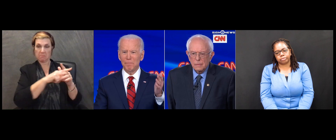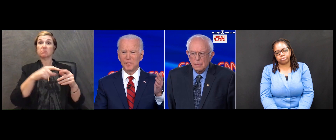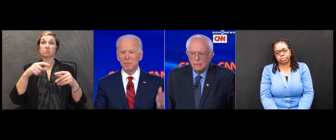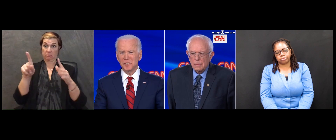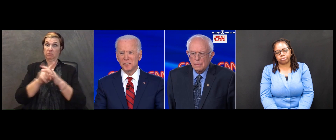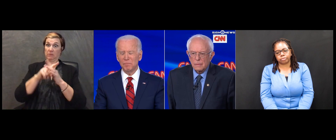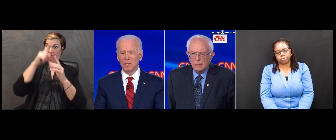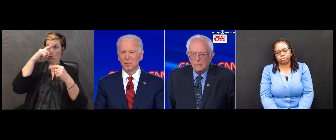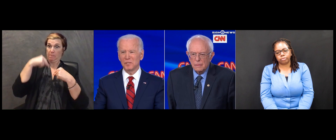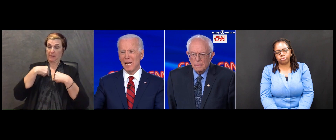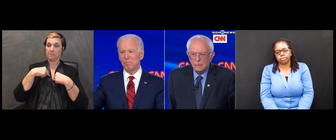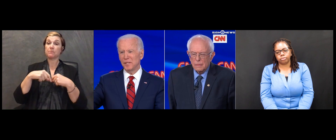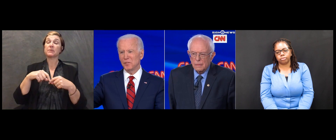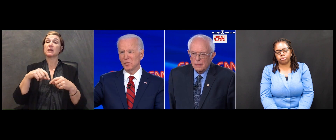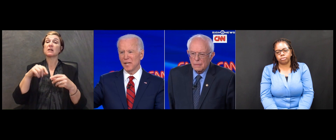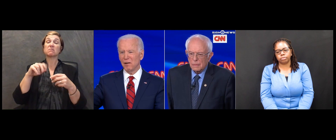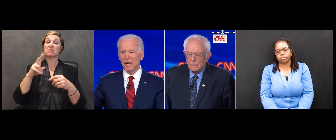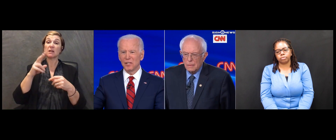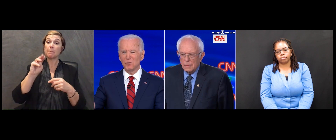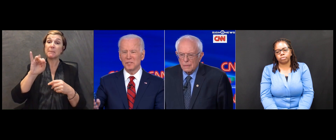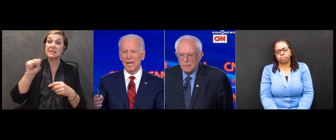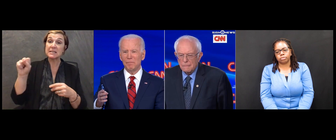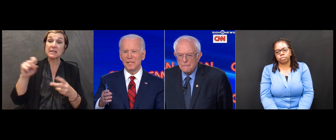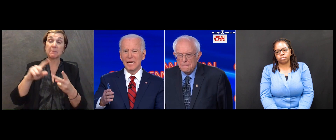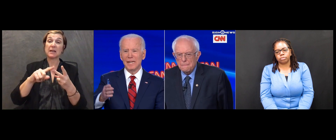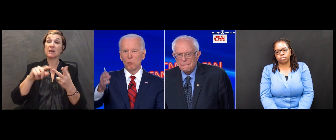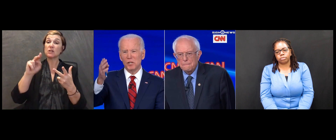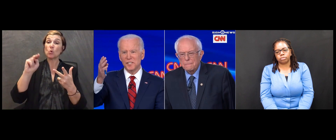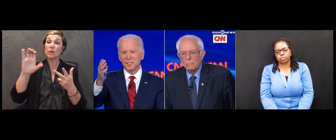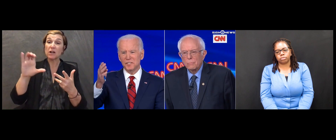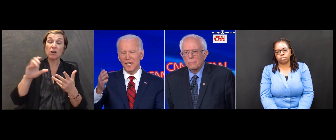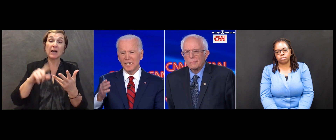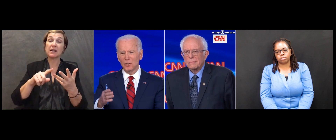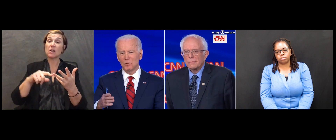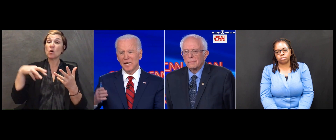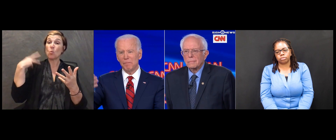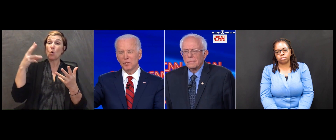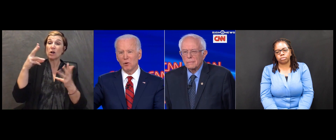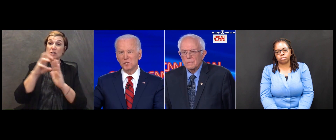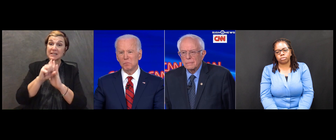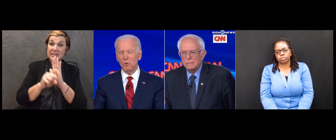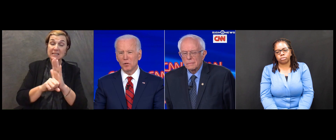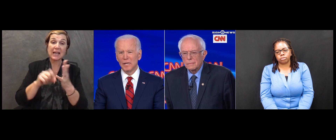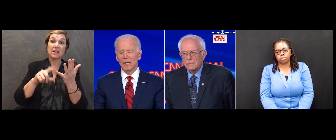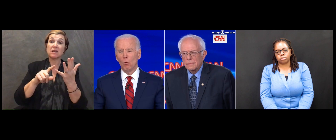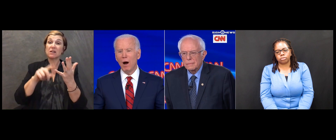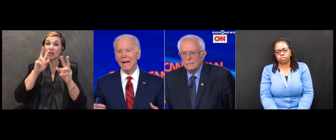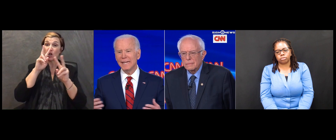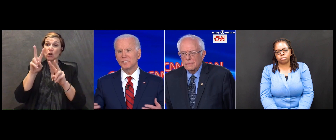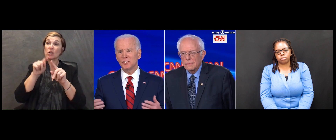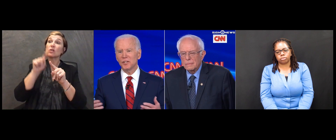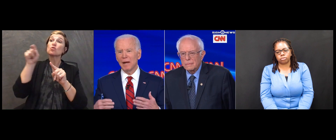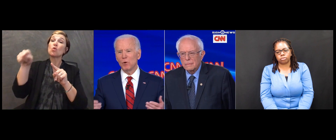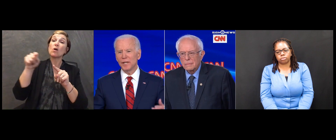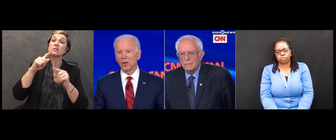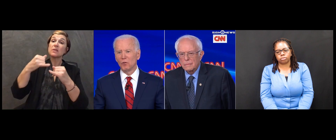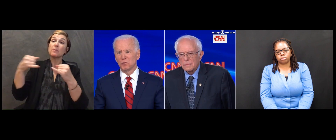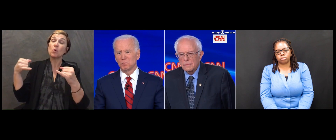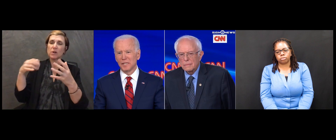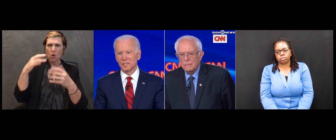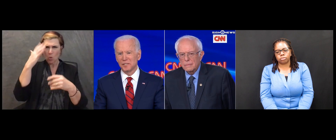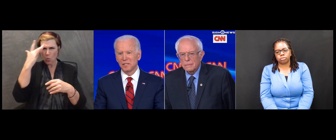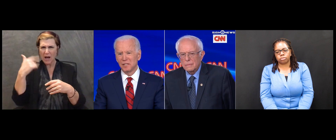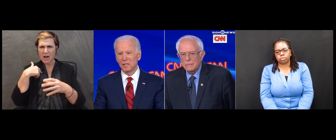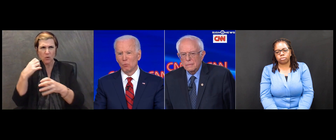what's happened in Mississippi. Look what's happened in North Carolina. Look what's happened in Washington State. Look what's happened across the board. Why is it that I'm winning all